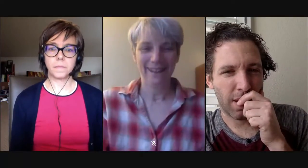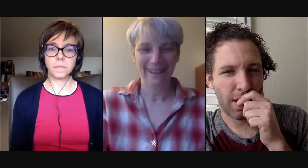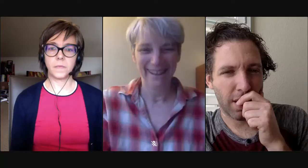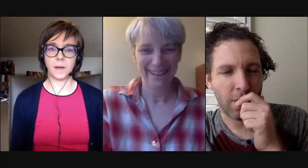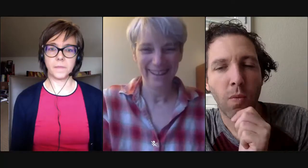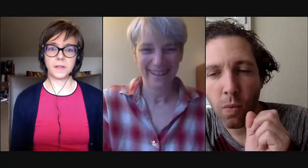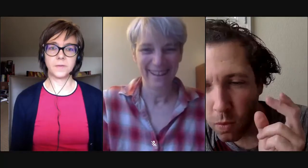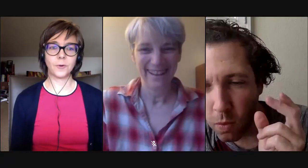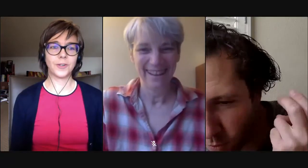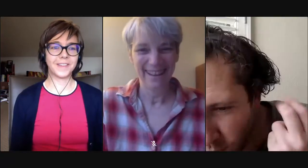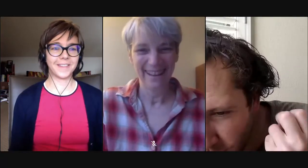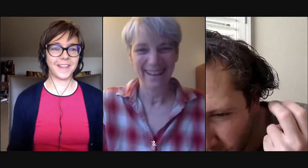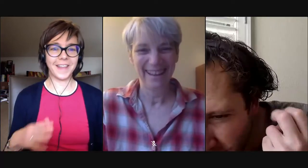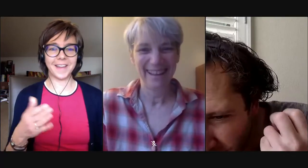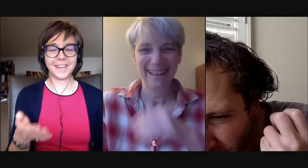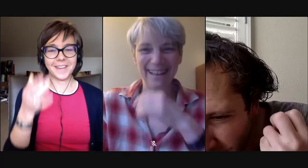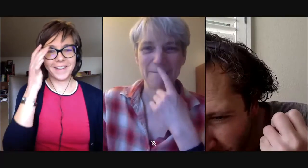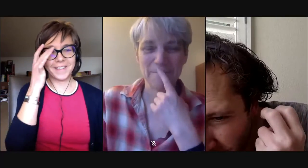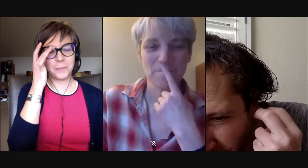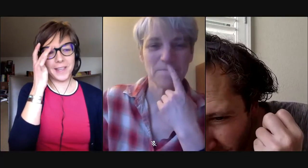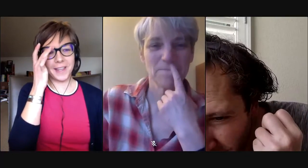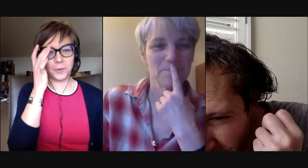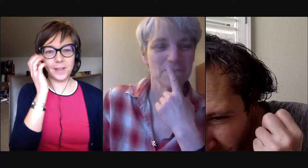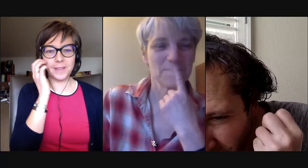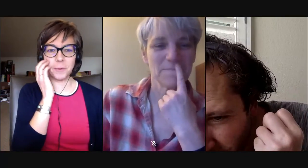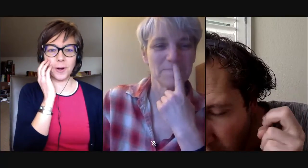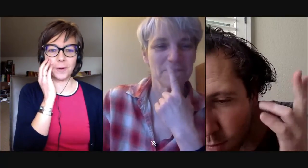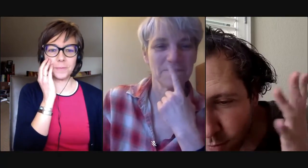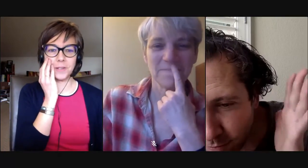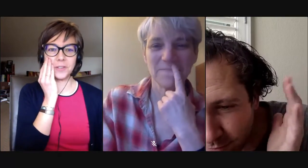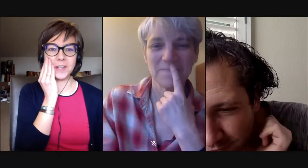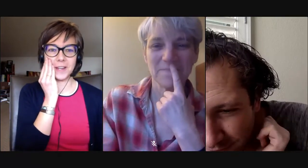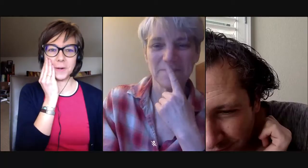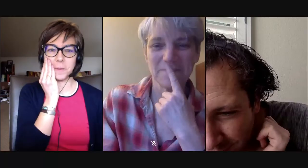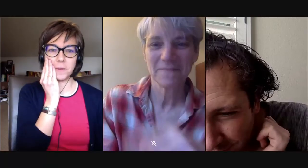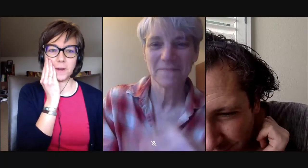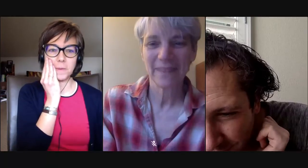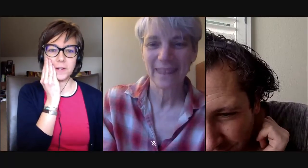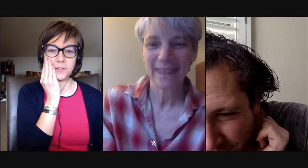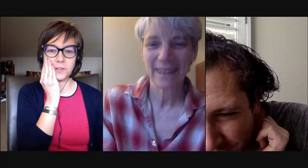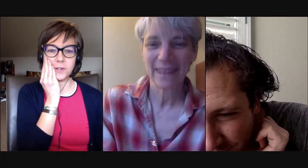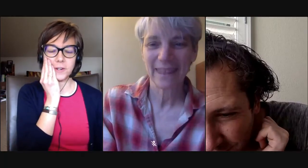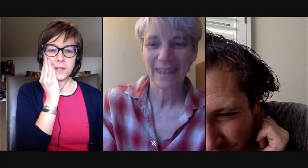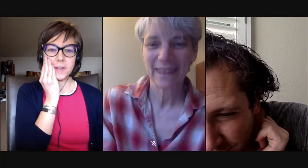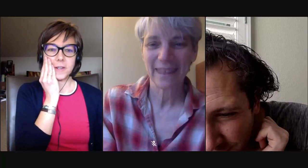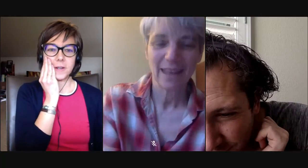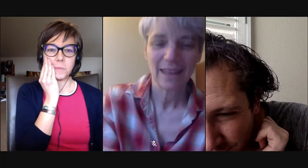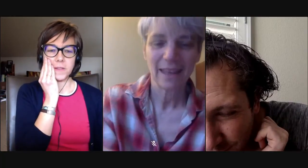yeah, it's unfortunate that we can't try this part out because she can't hear me, but I'm not sure why that